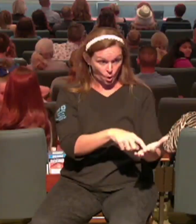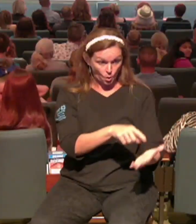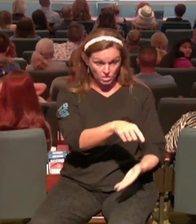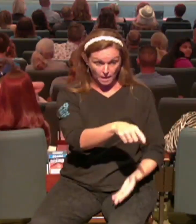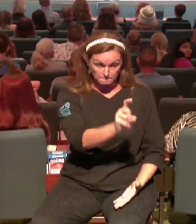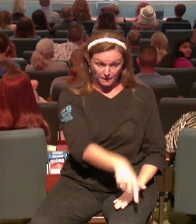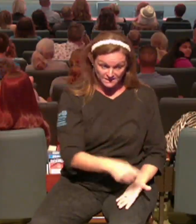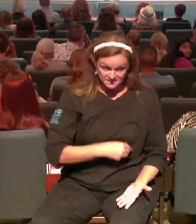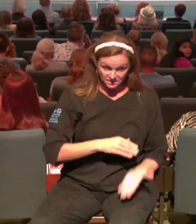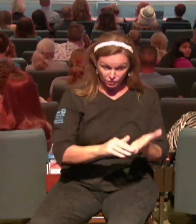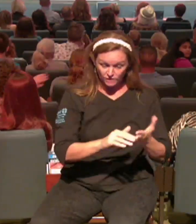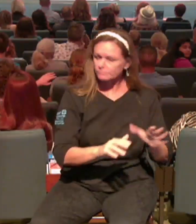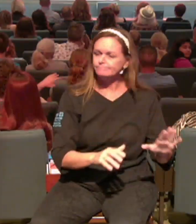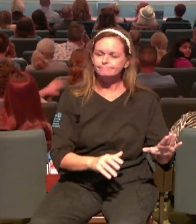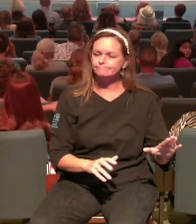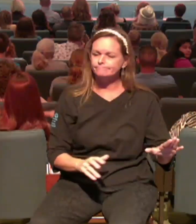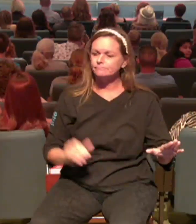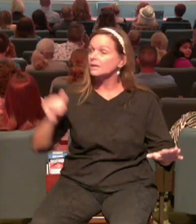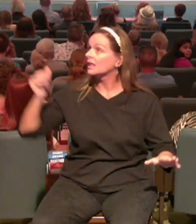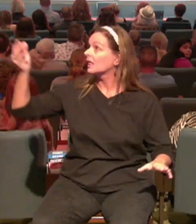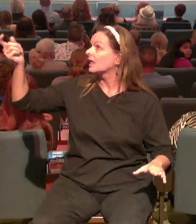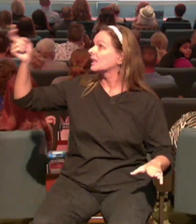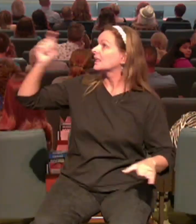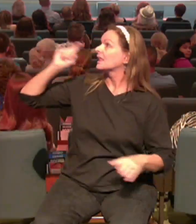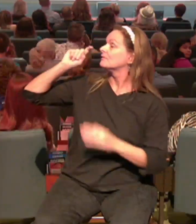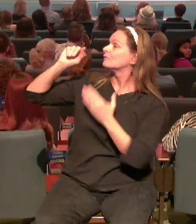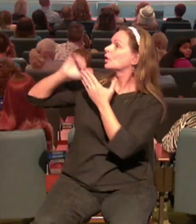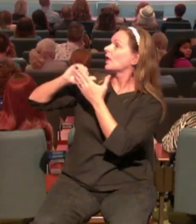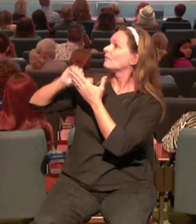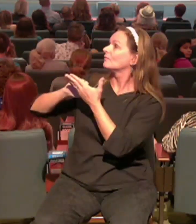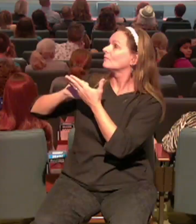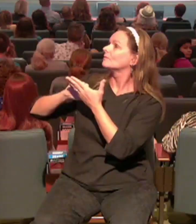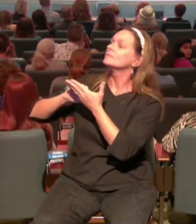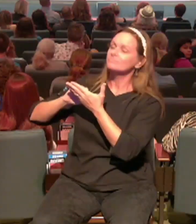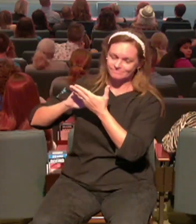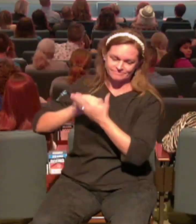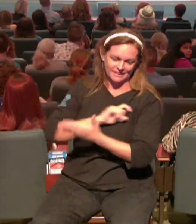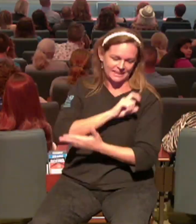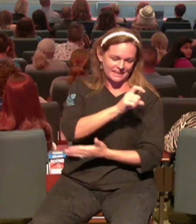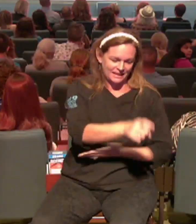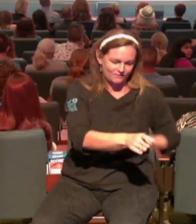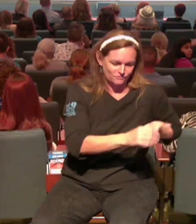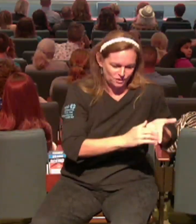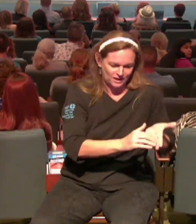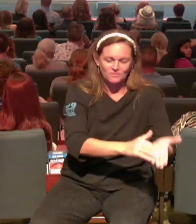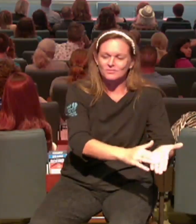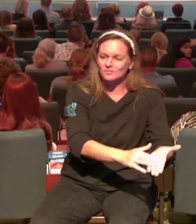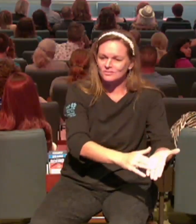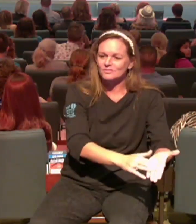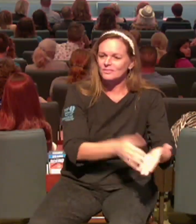give them just like you receive from me. Let go of the offense." And some of you today,